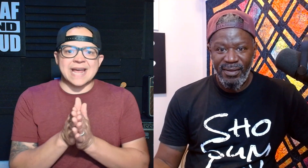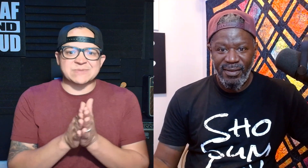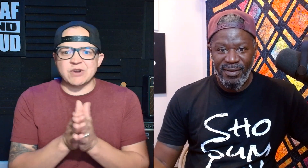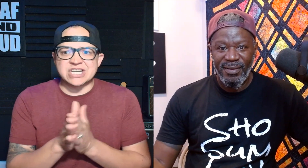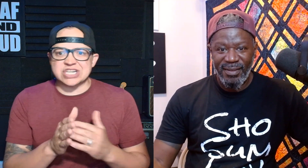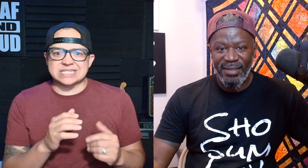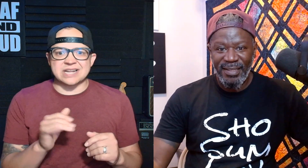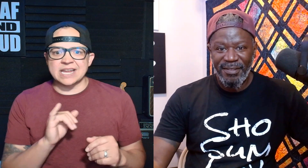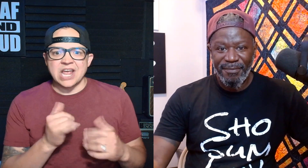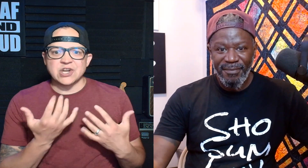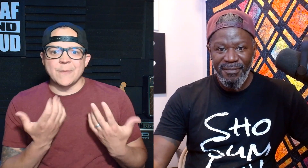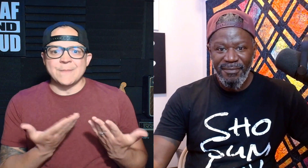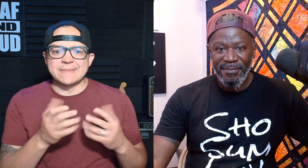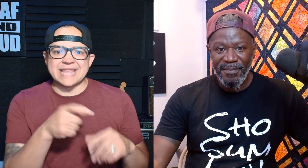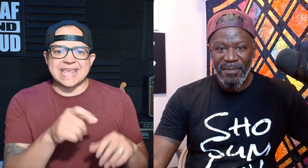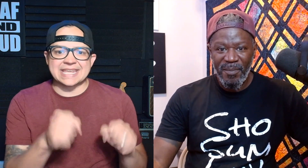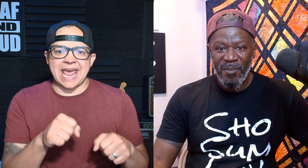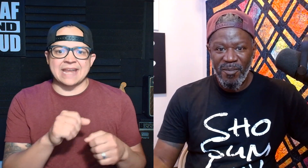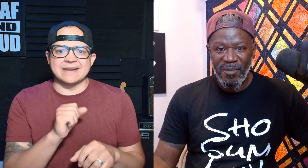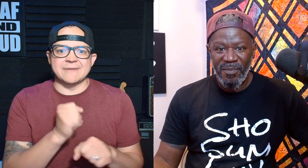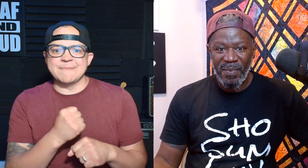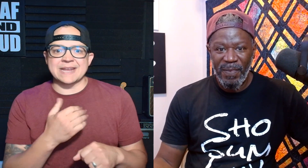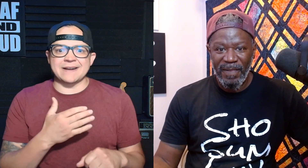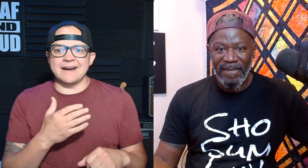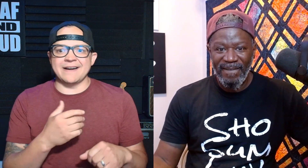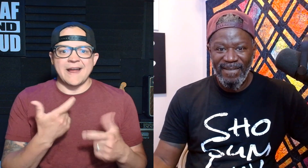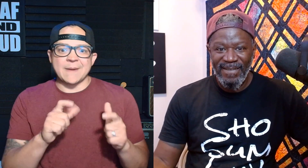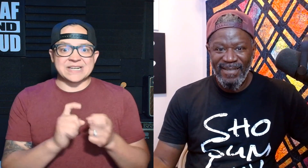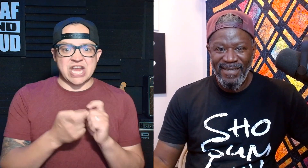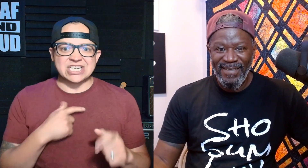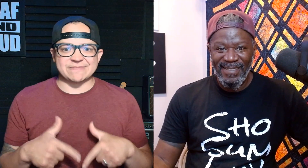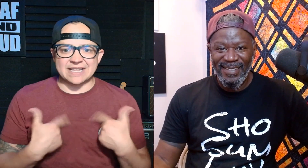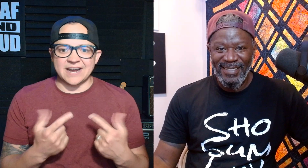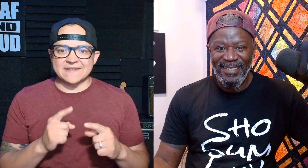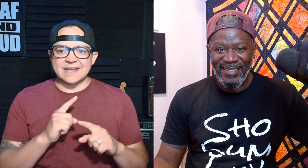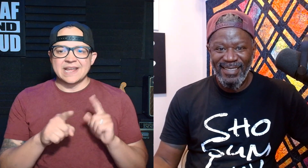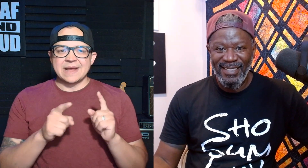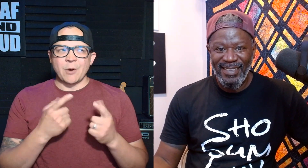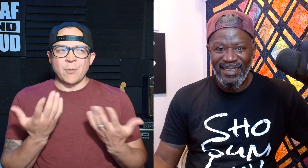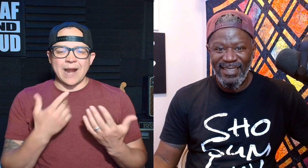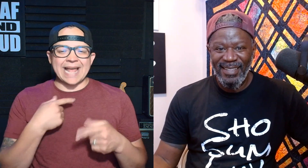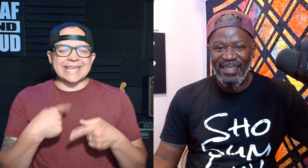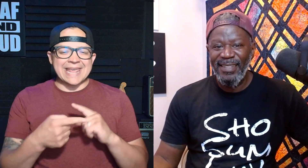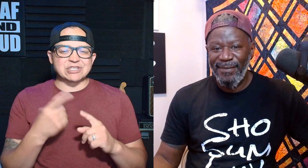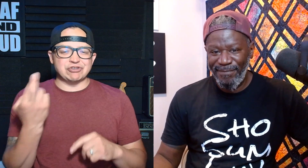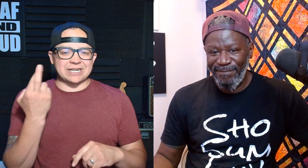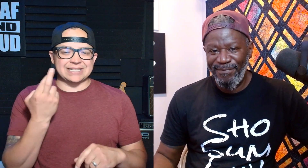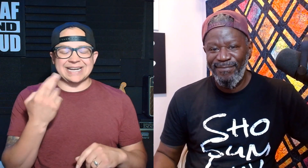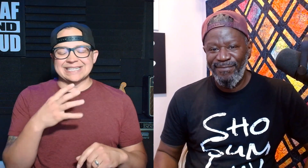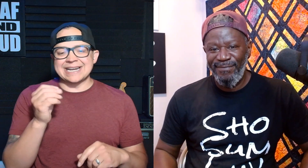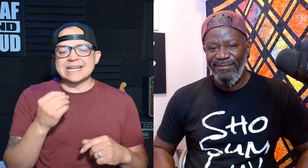musical aspirations, like, maybe they can make a big change in my life. But what I came